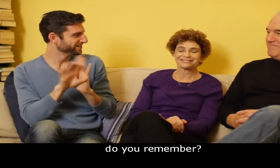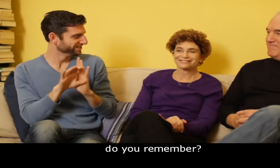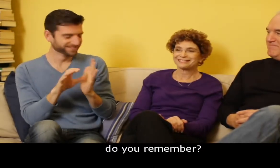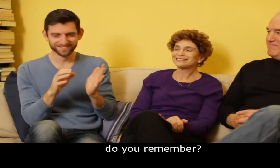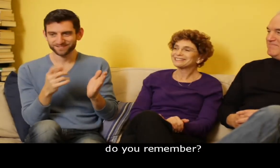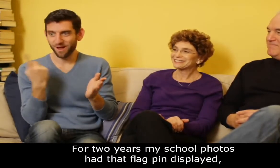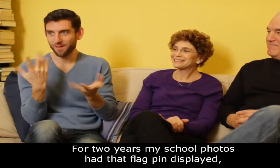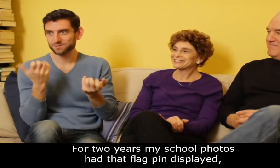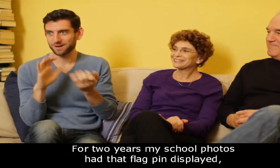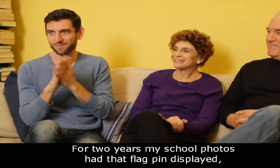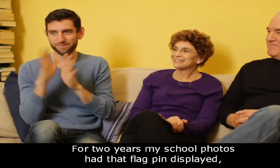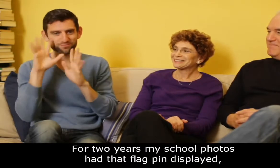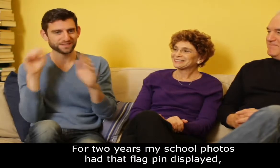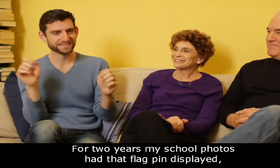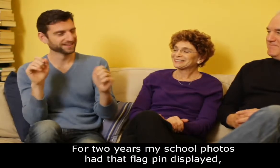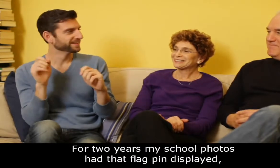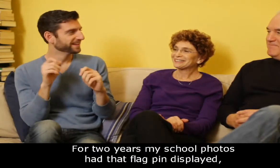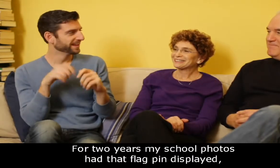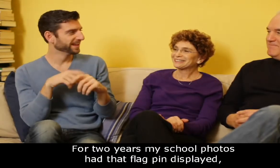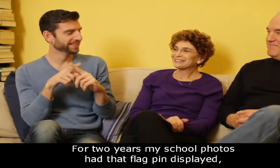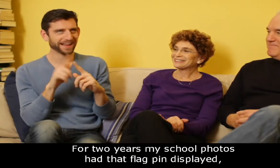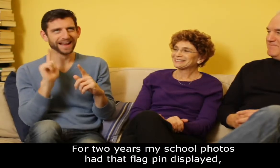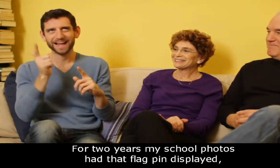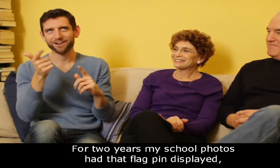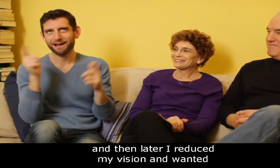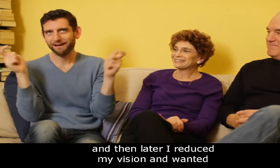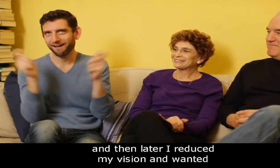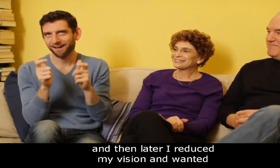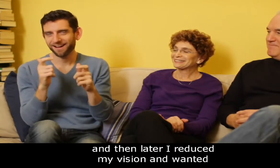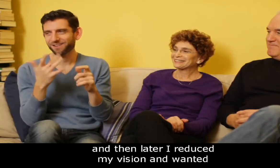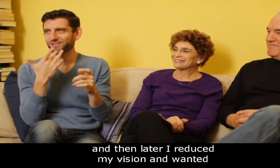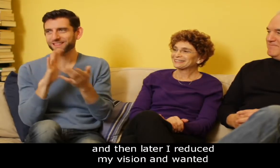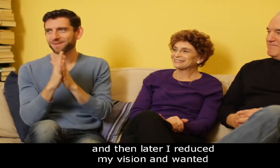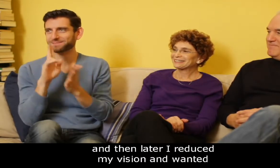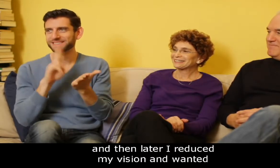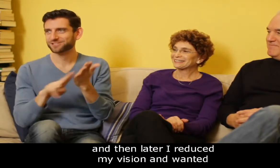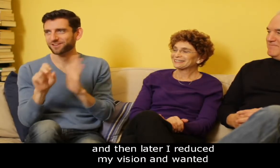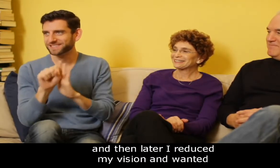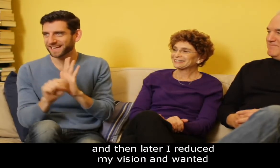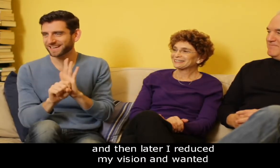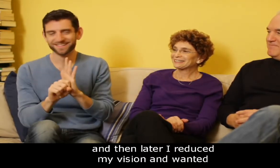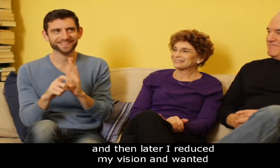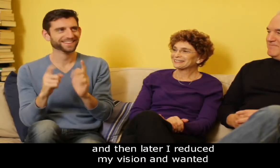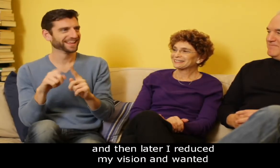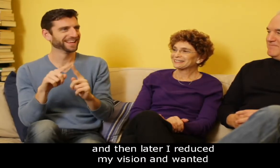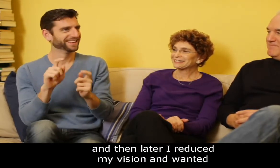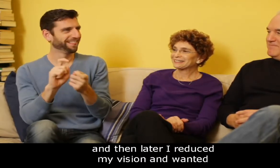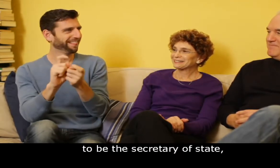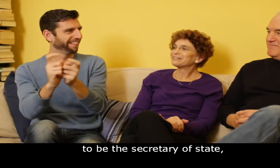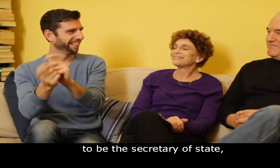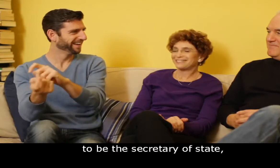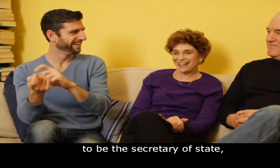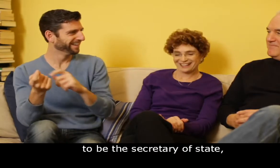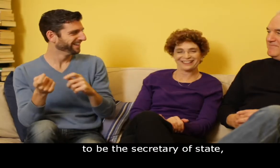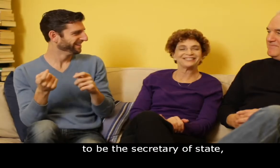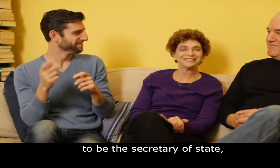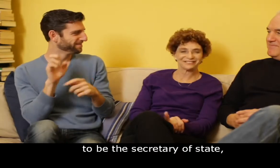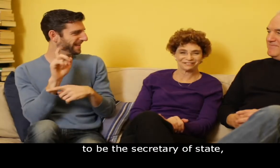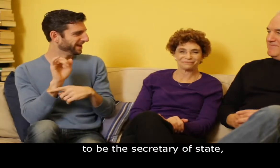think for 2 years of school pictures when I wanted to become president. And then later on I wanted to become Secretary of State when I was a little less egocentric.